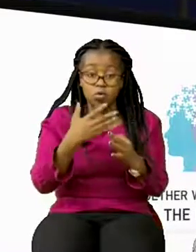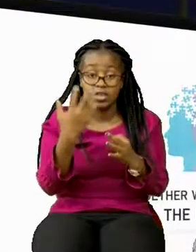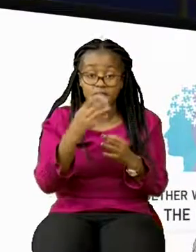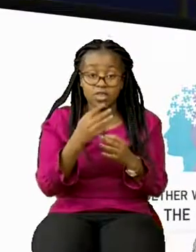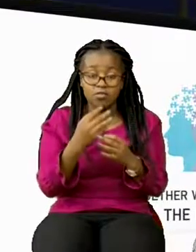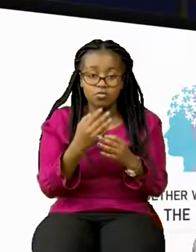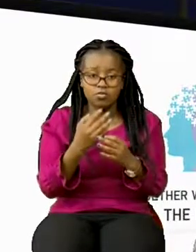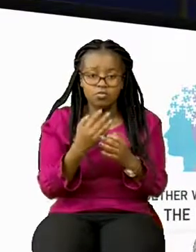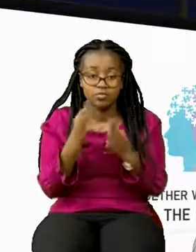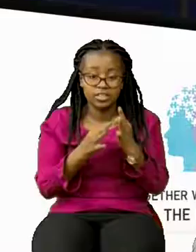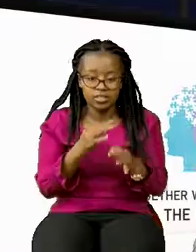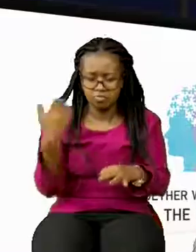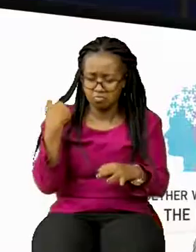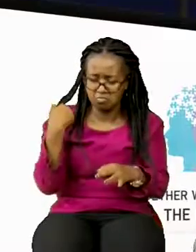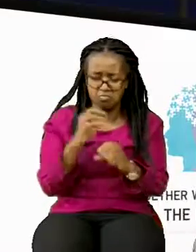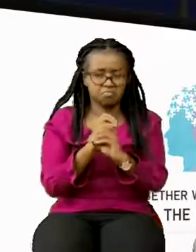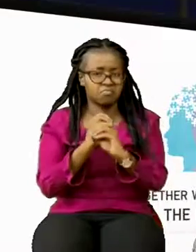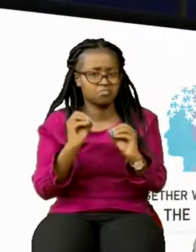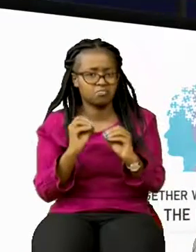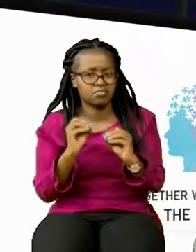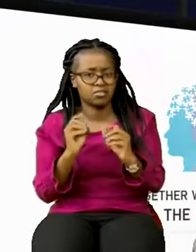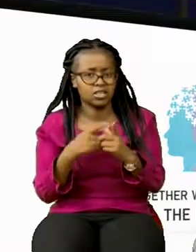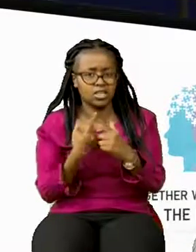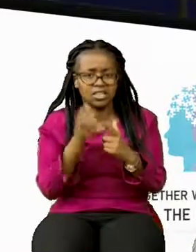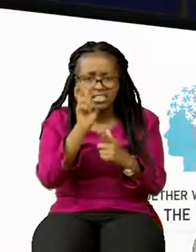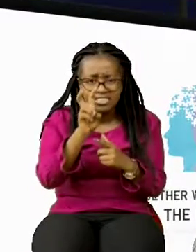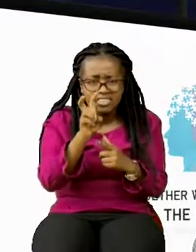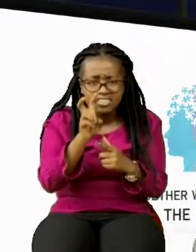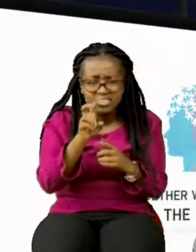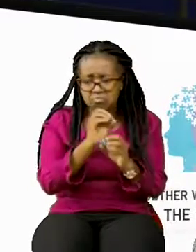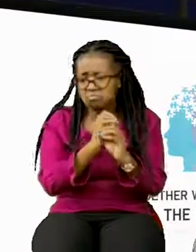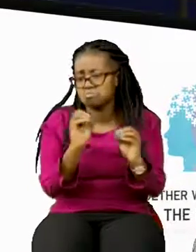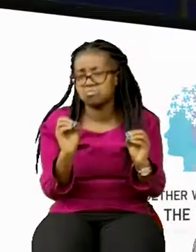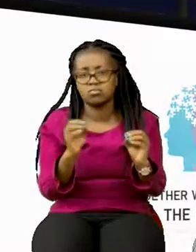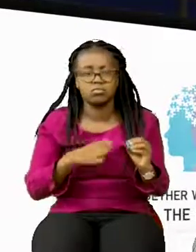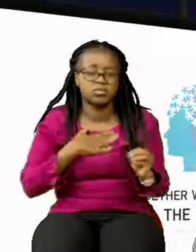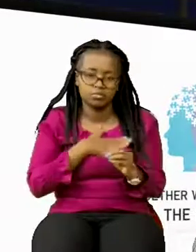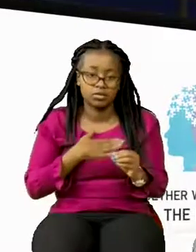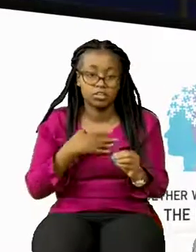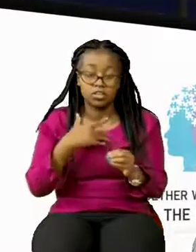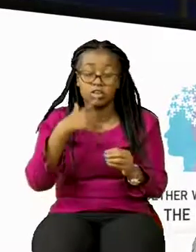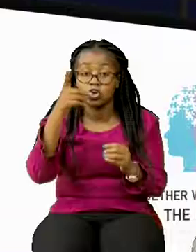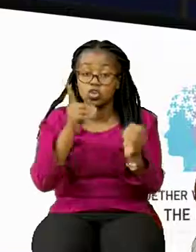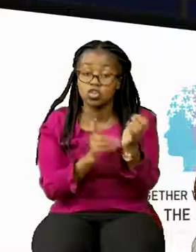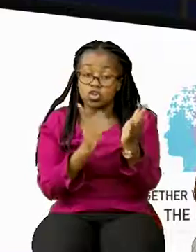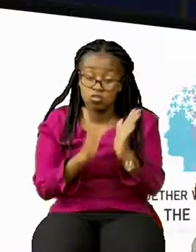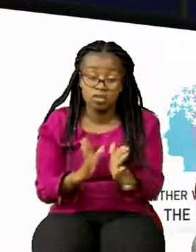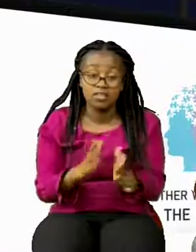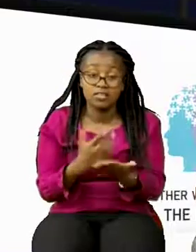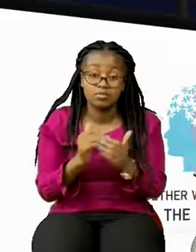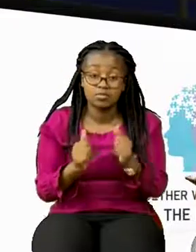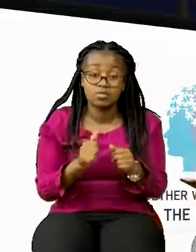do bring something into their eye or snap your finger in their face and they're not non-responsive, please note that is something we